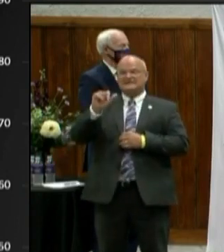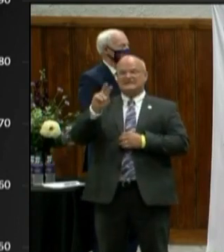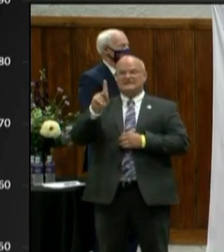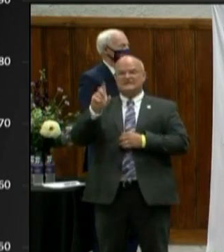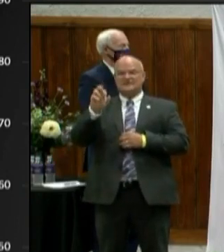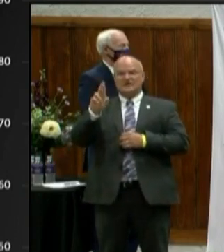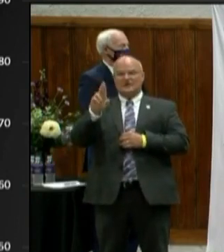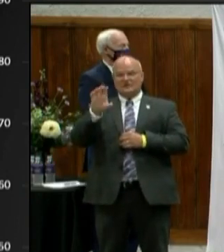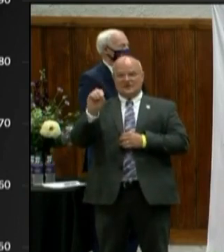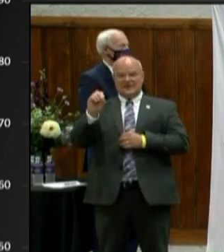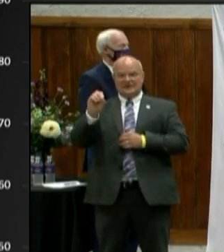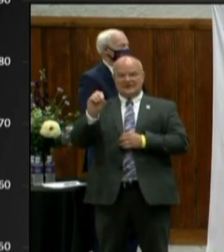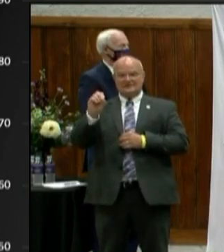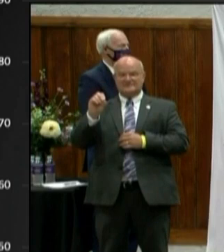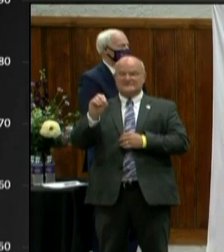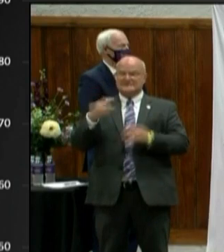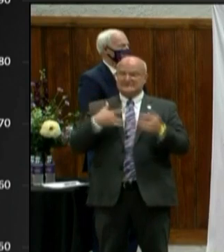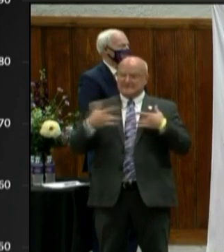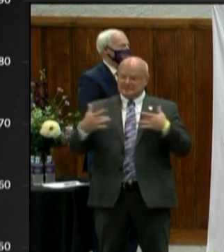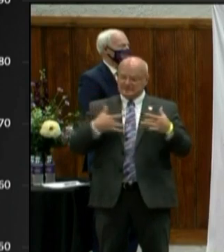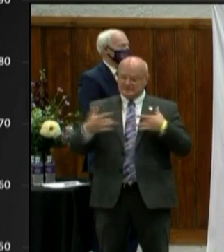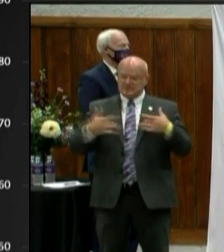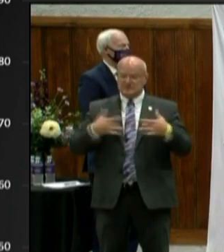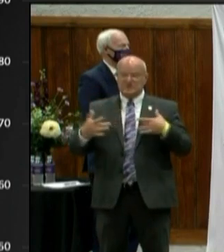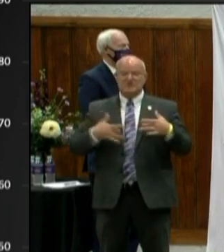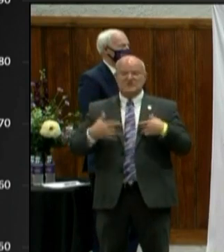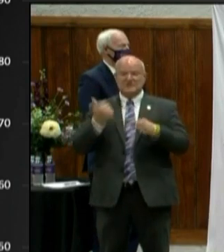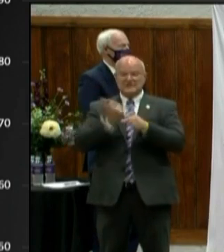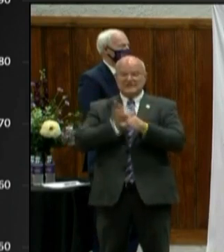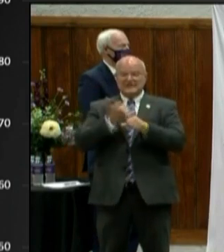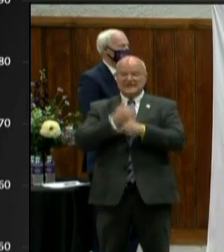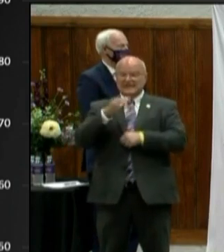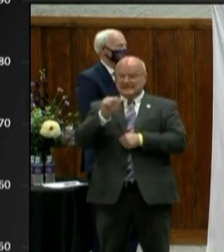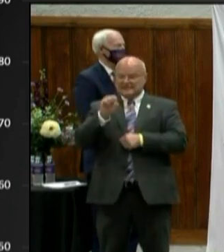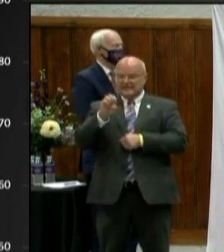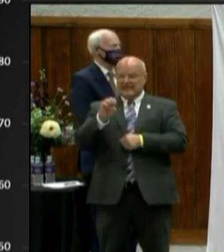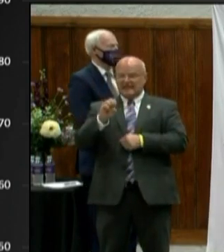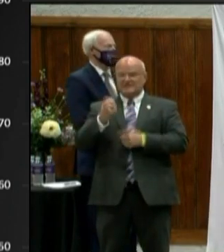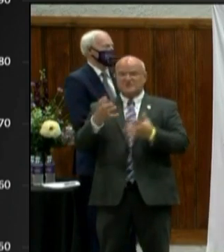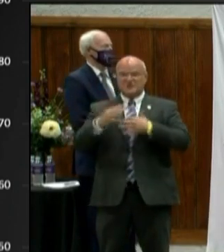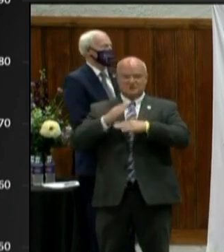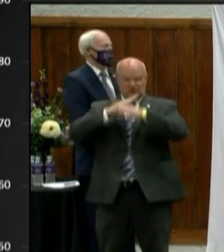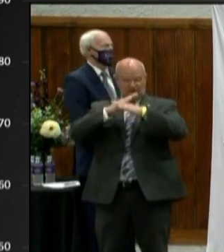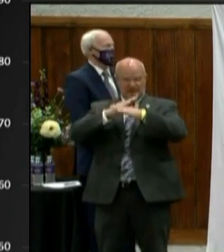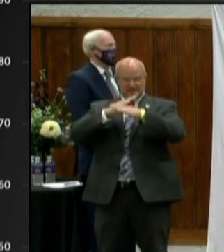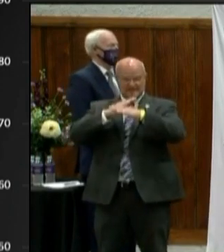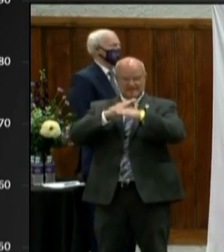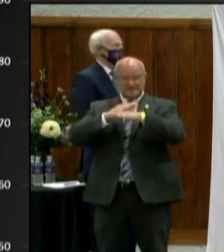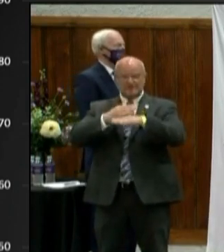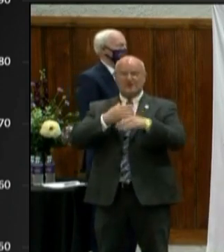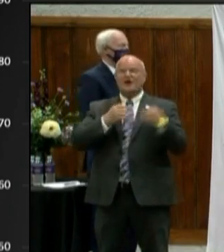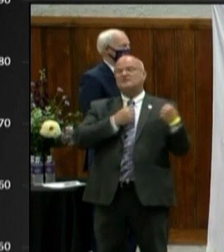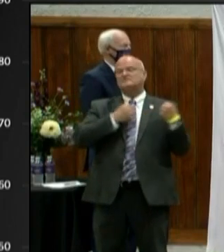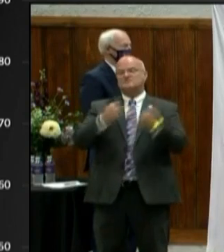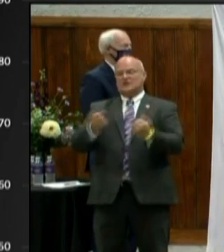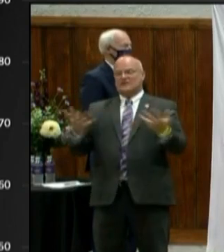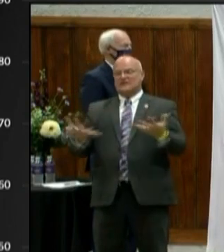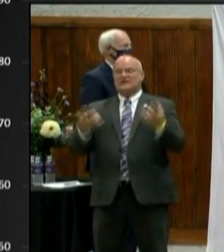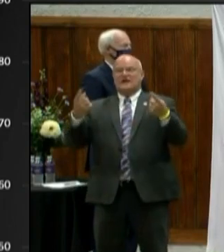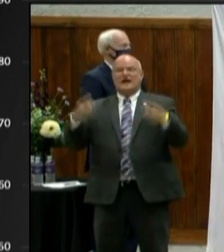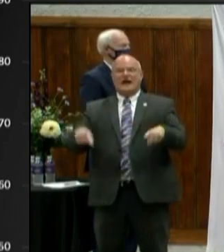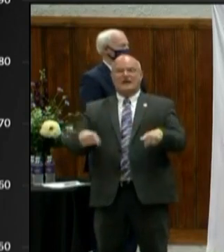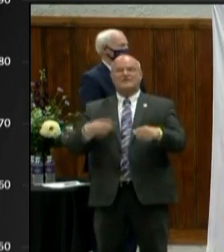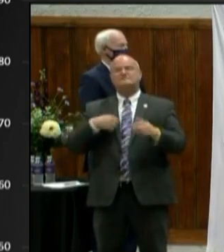still remain concerned. Each case is important to prevent. On my way here, I happened